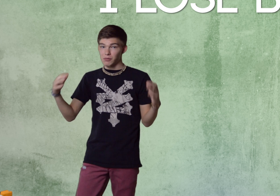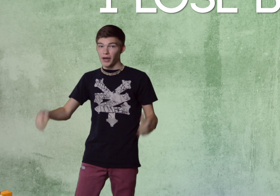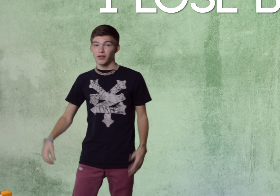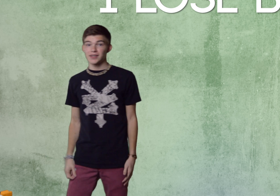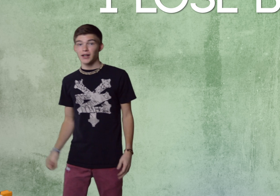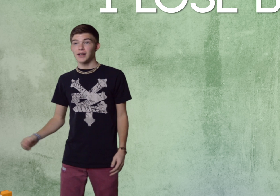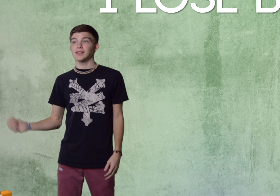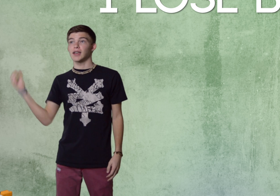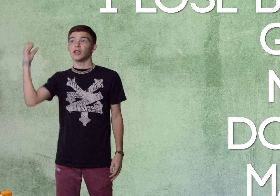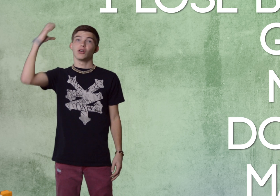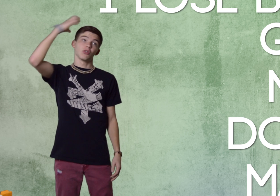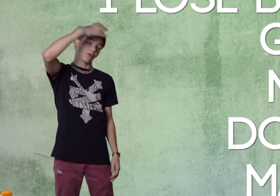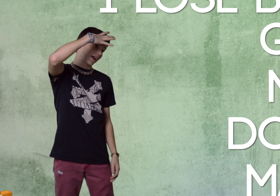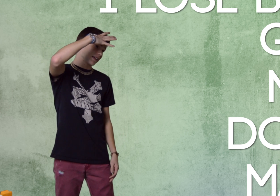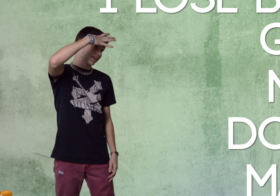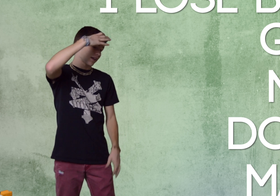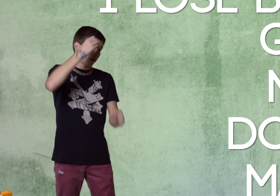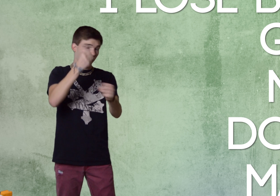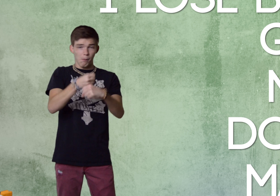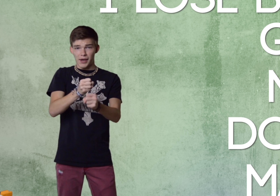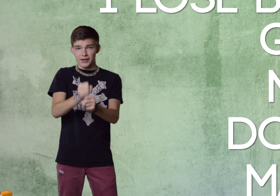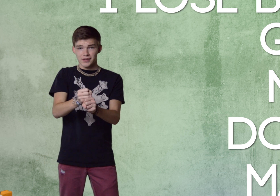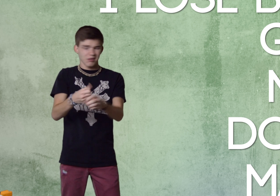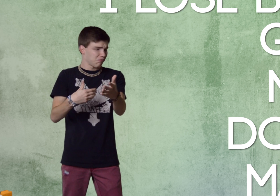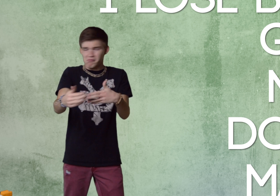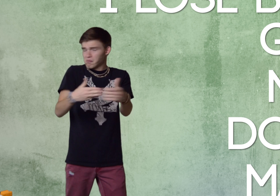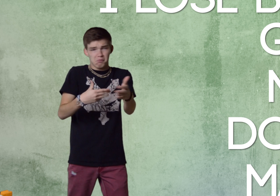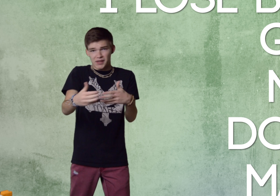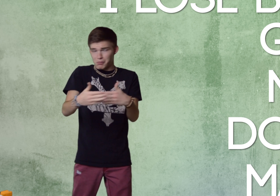matter. Instead, I say, grace makes, doesn't matter.